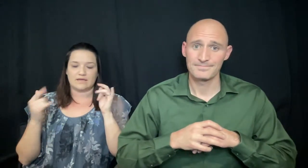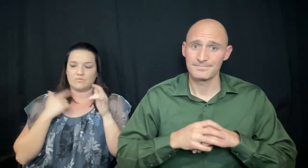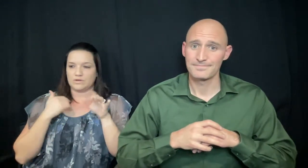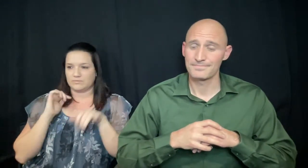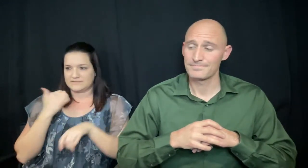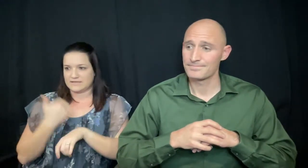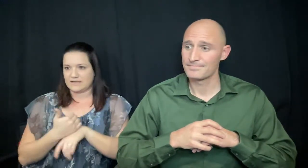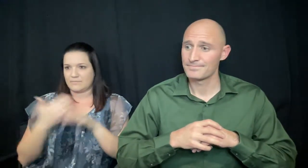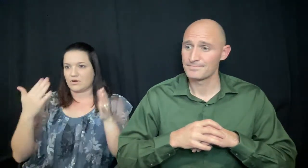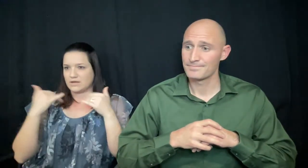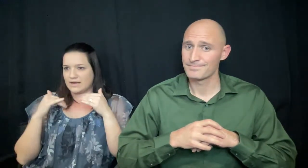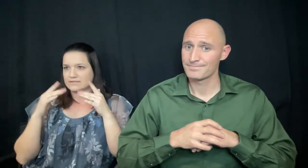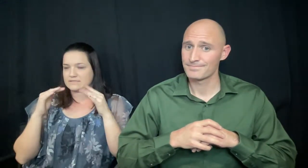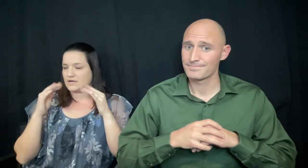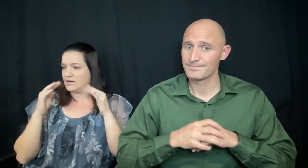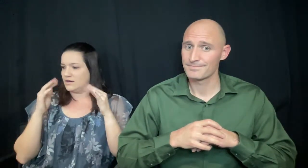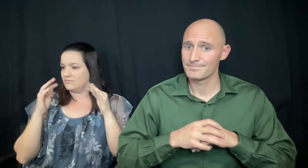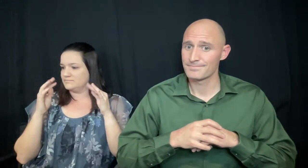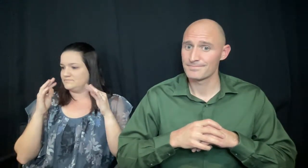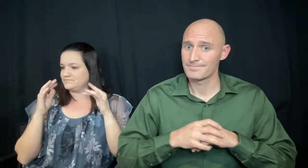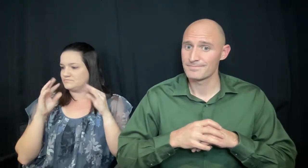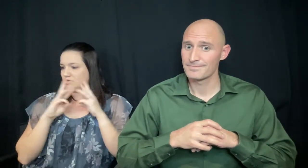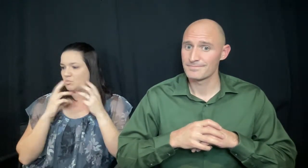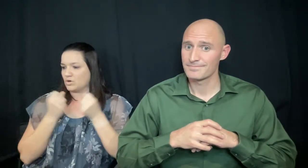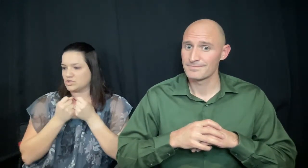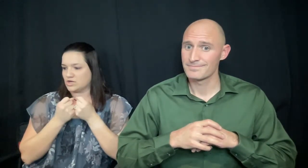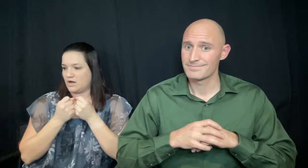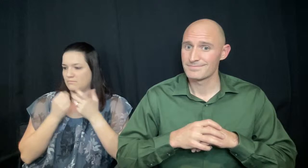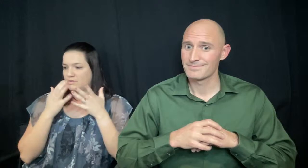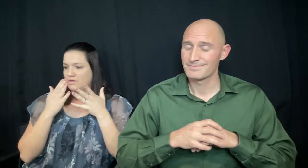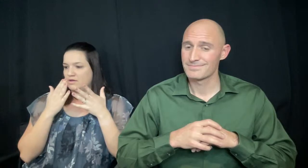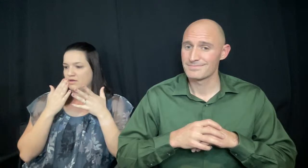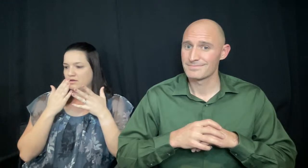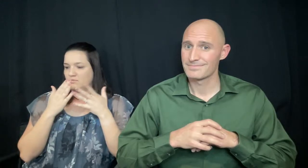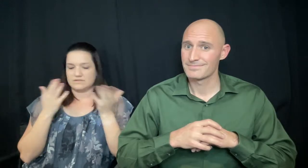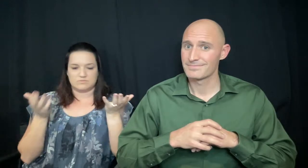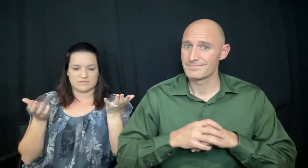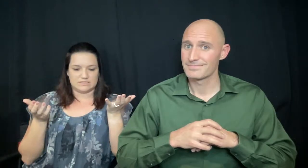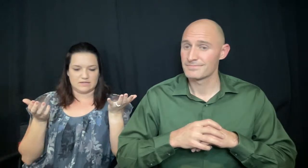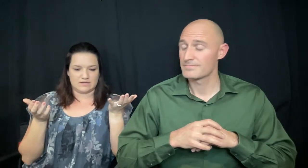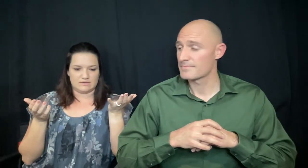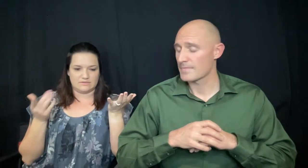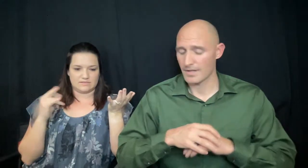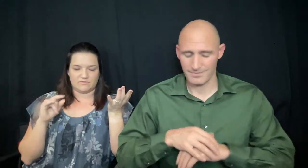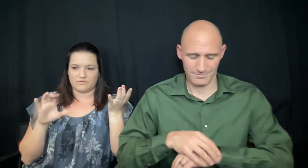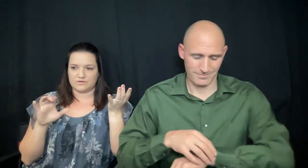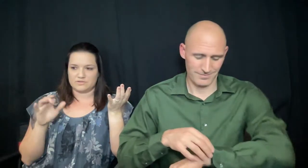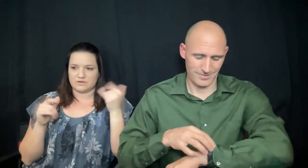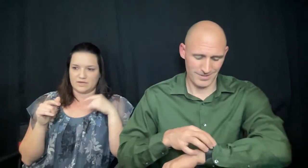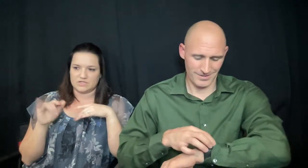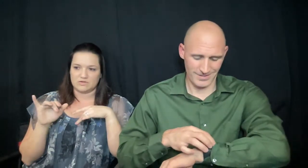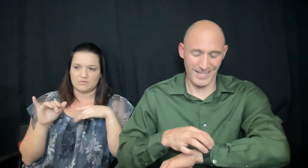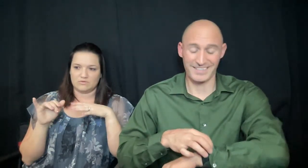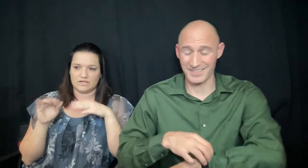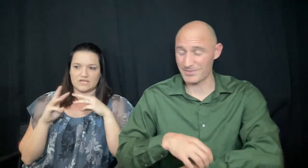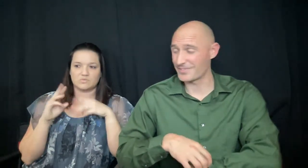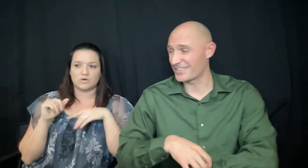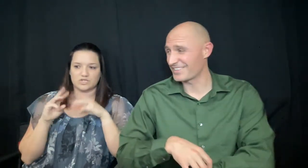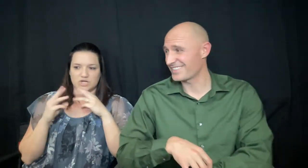we will be setting up our next workshop. What's today? December 1st? Okay, so Yeah, the December next 1st. workshop